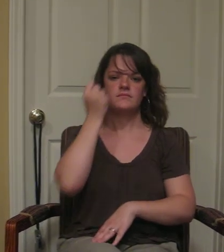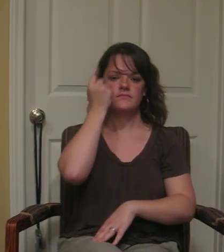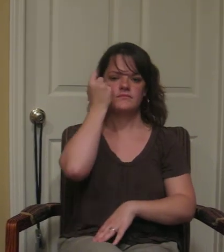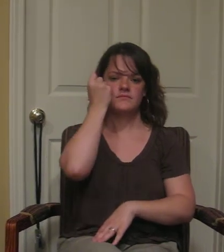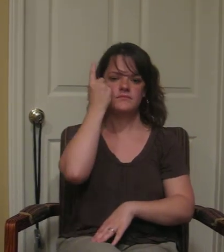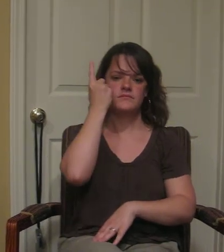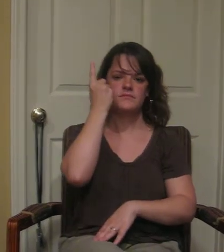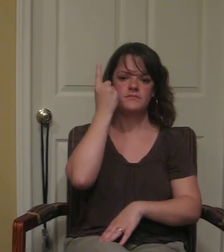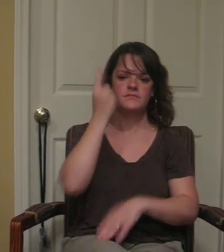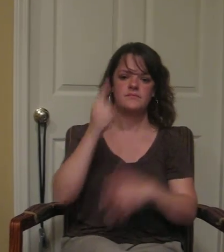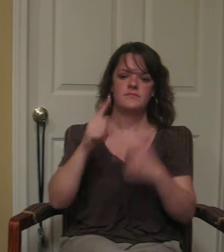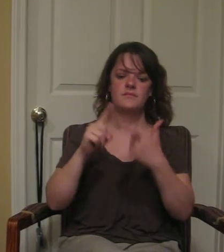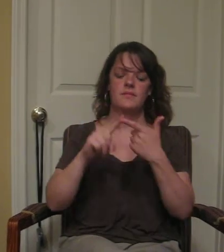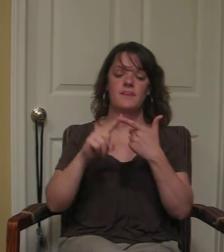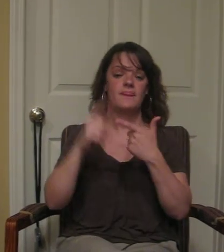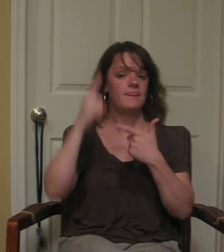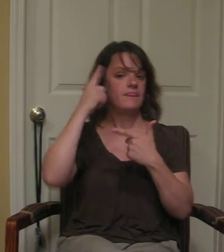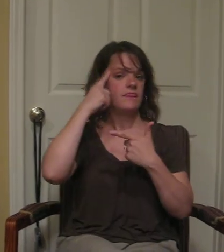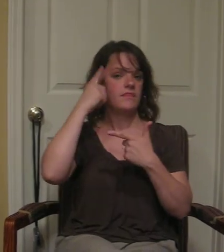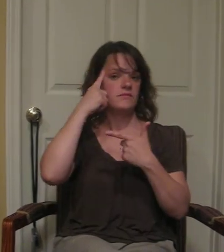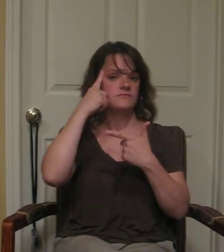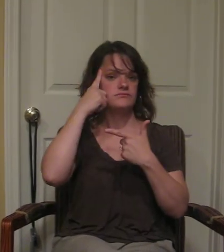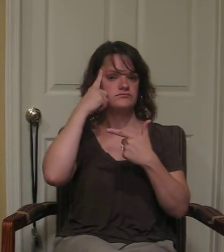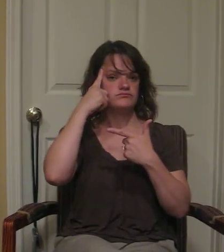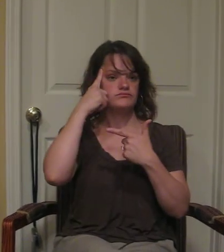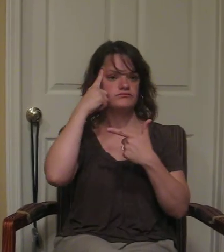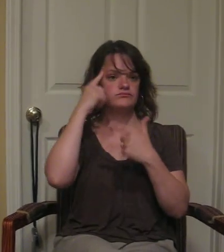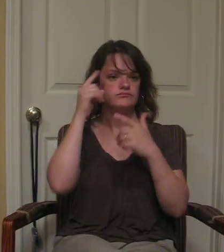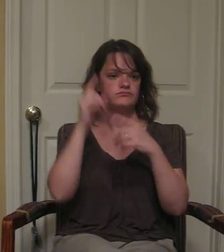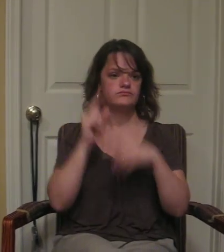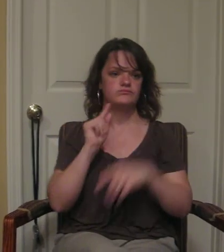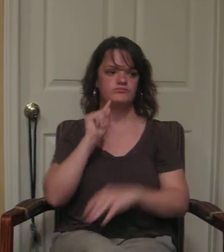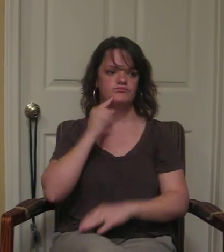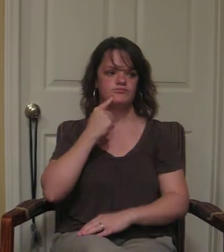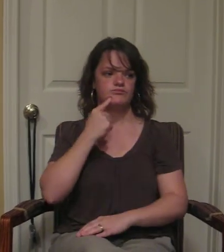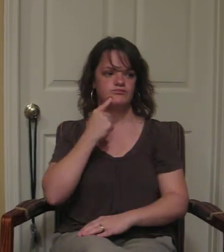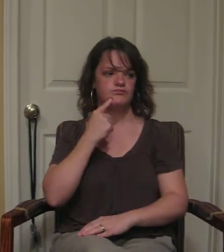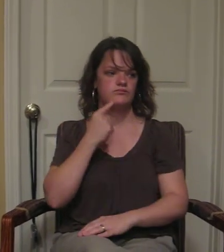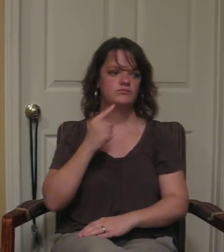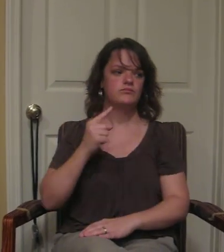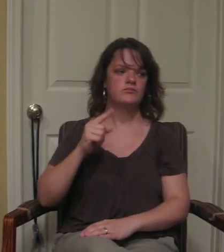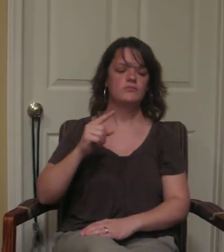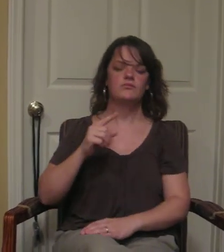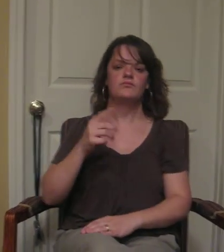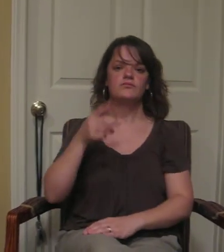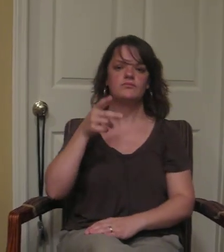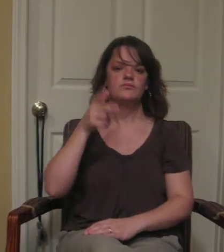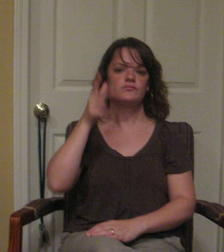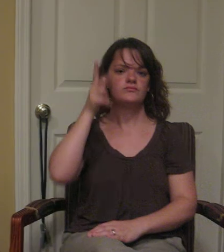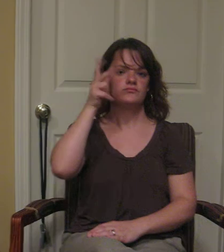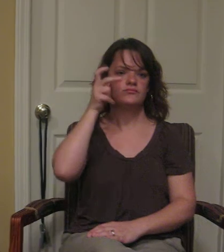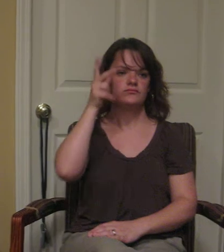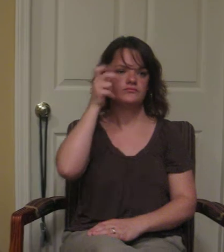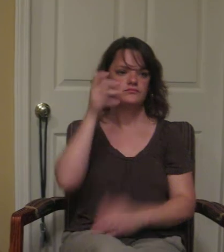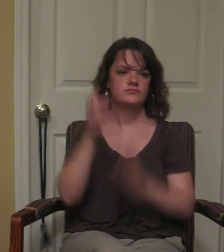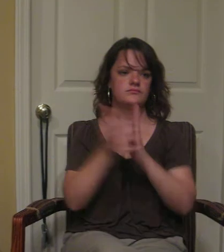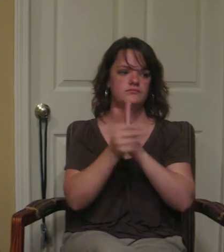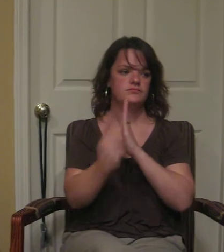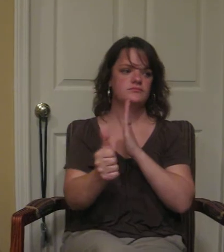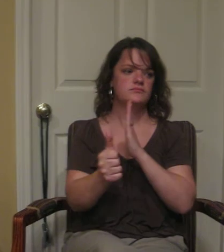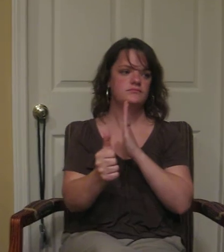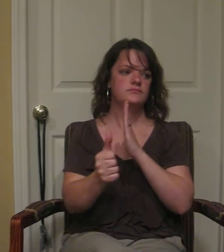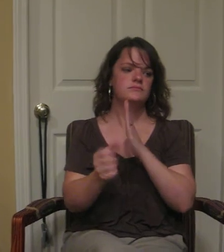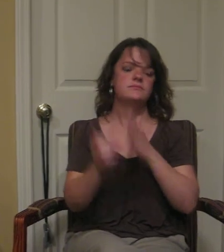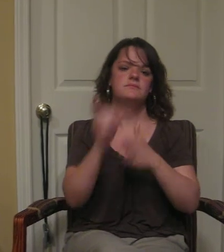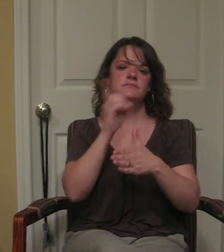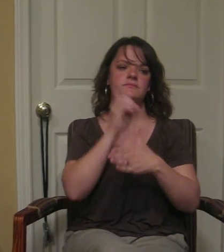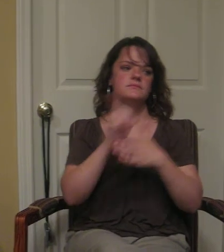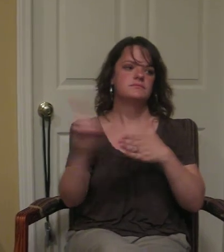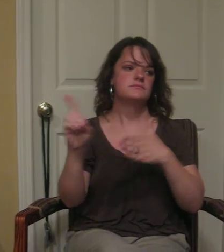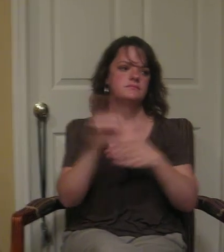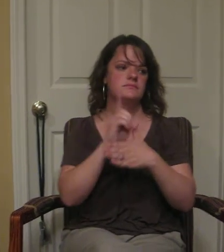You must have critical listening and thinking skills, discipline, and awareness of his or her own